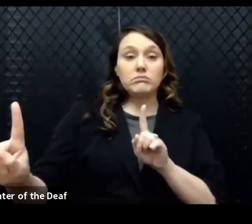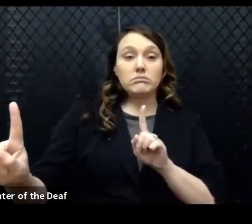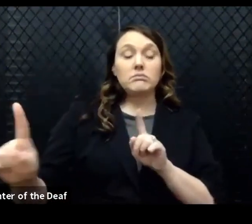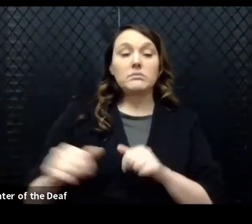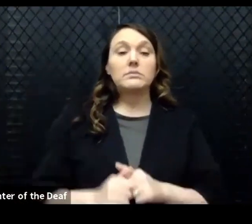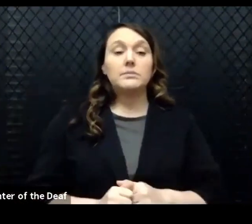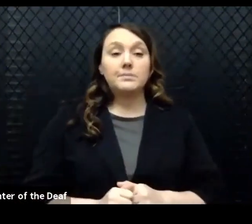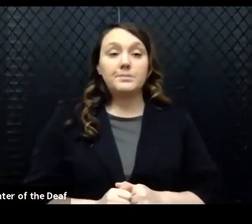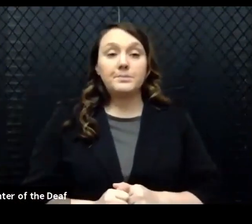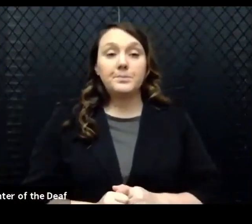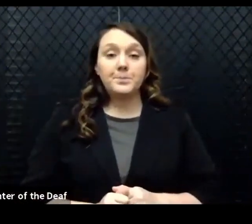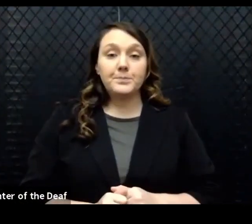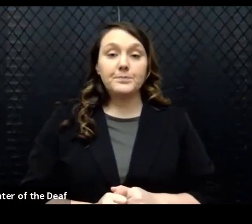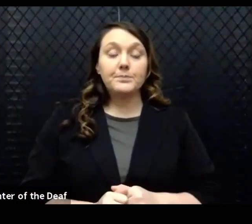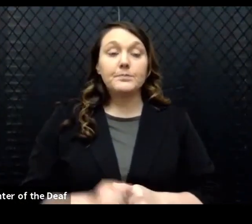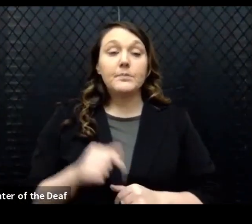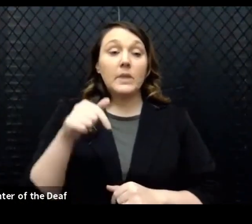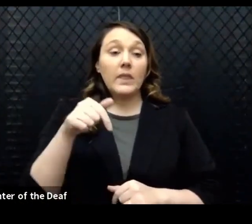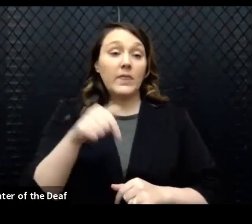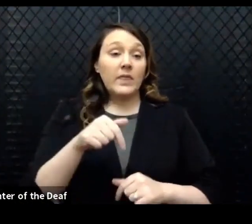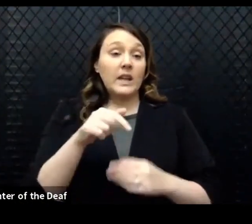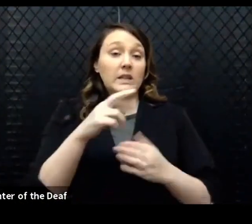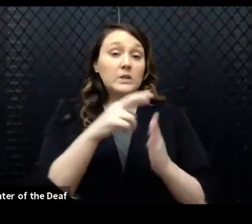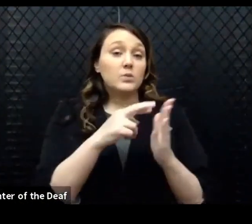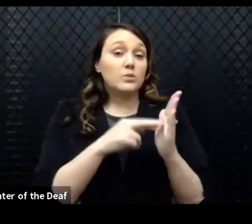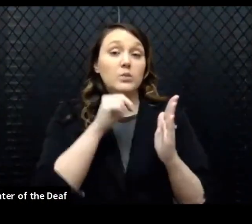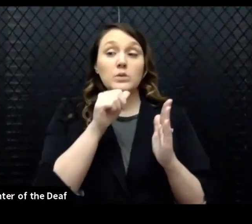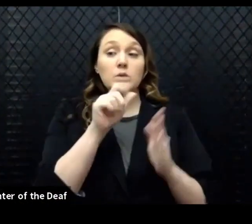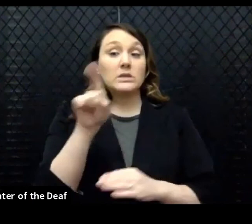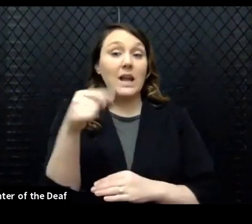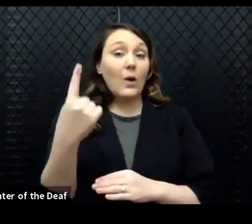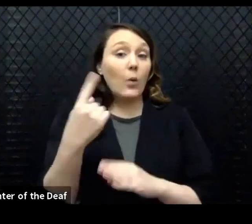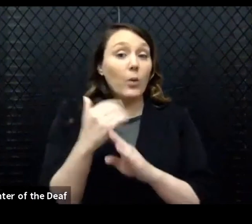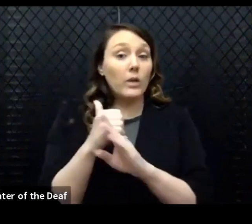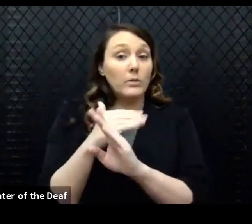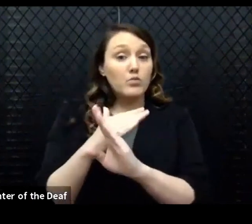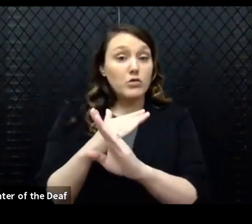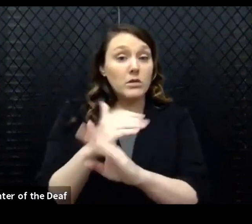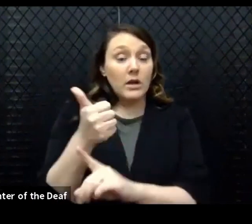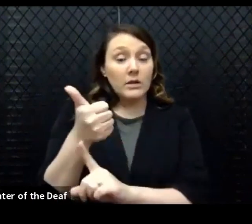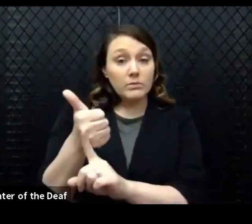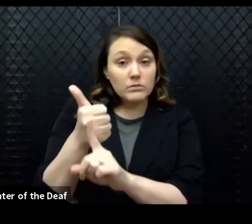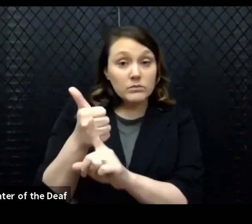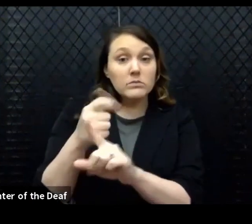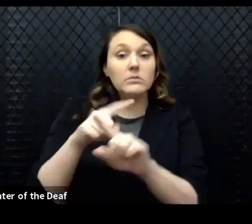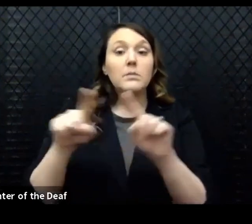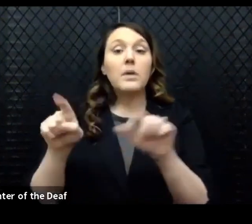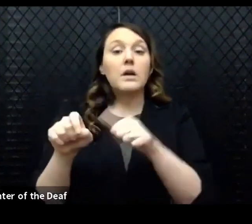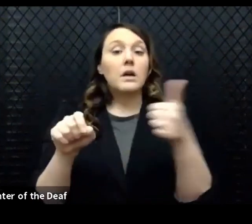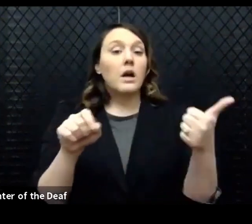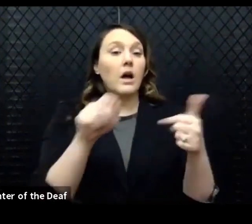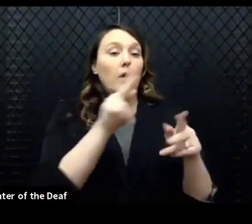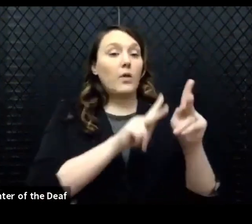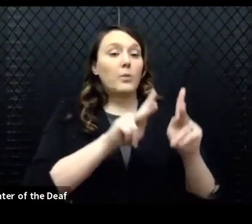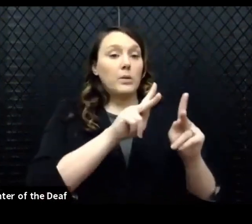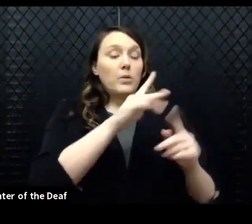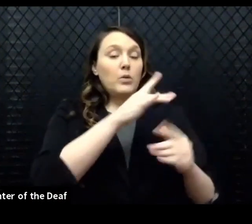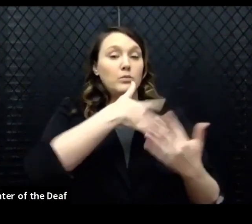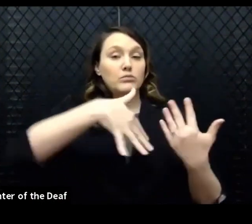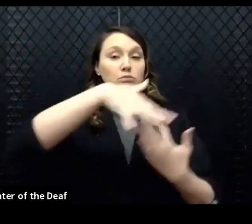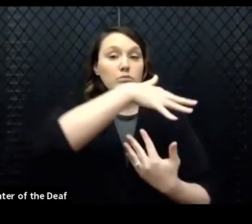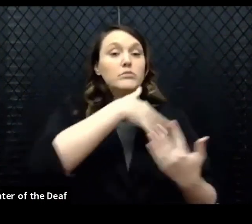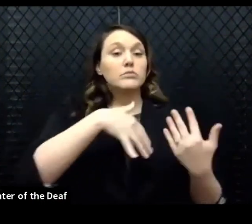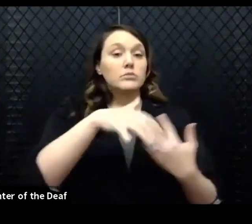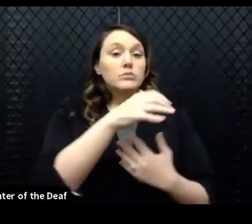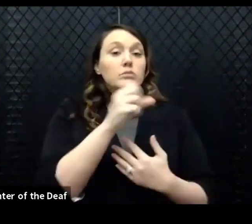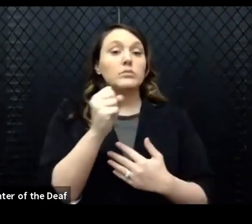people. These measures won't just protect you, they'll also protect the people around you and help ensure that we as a